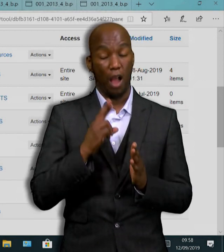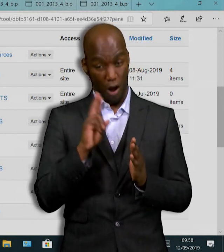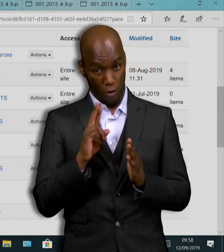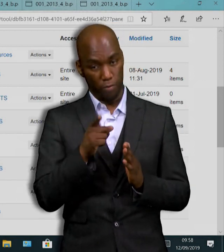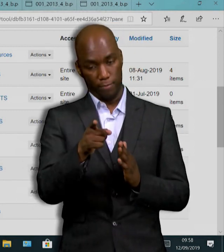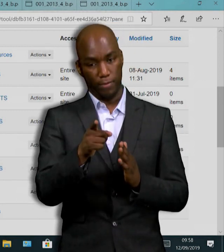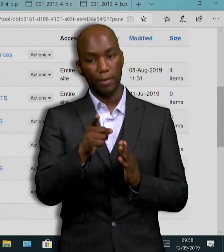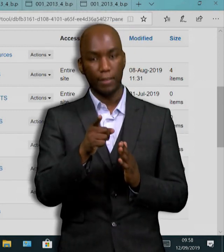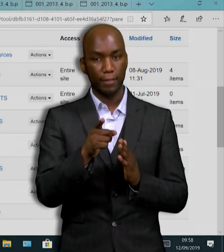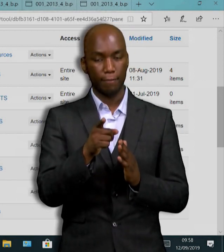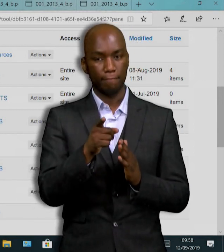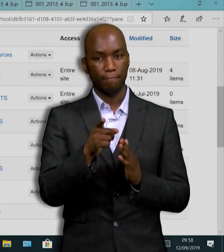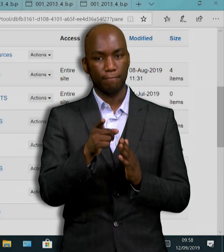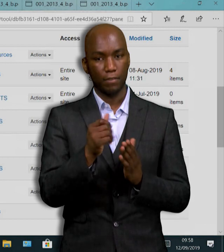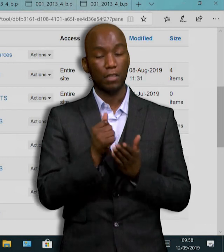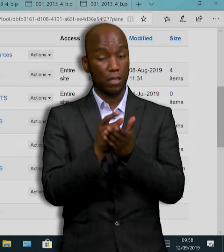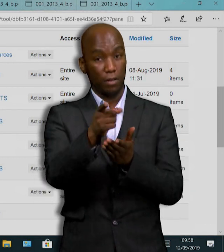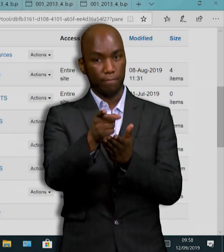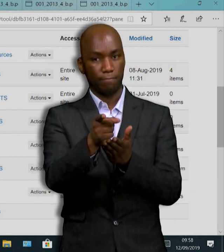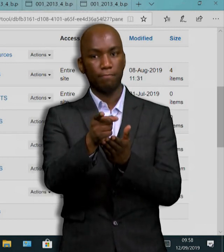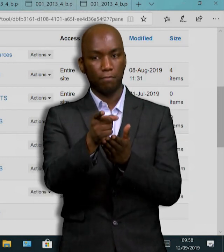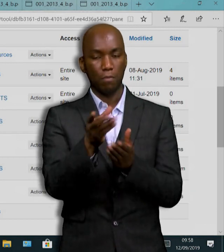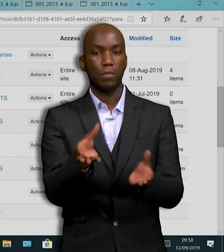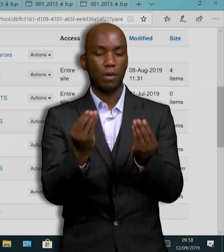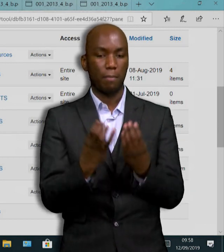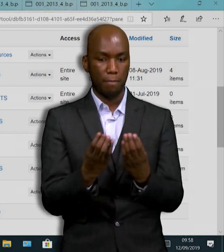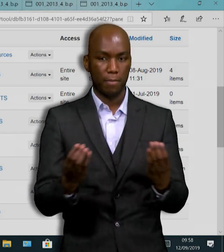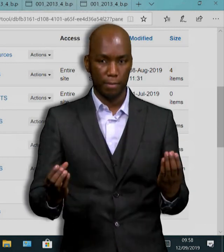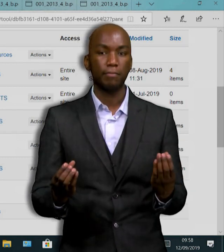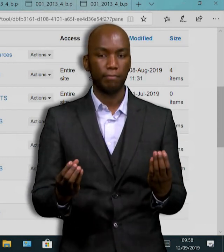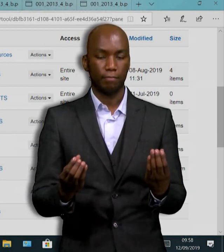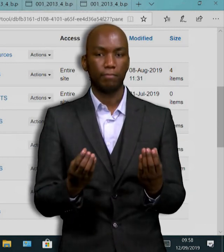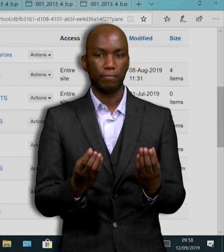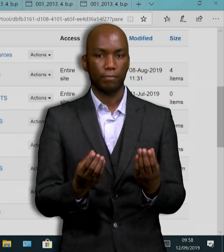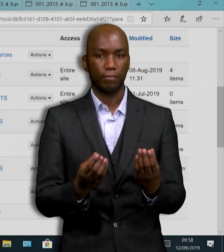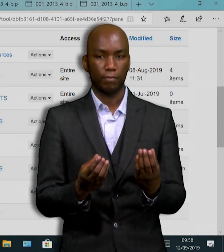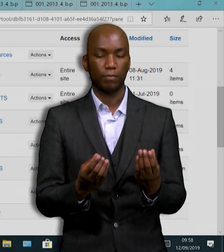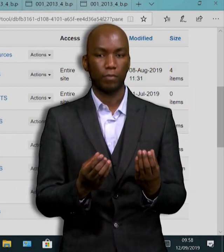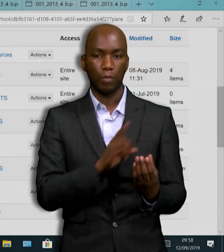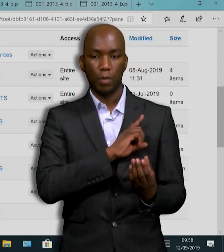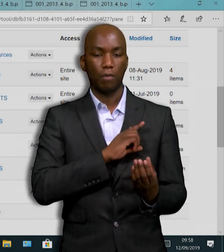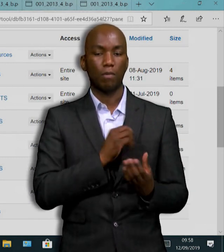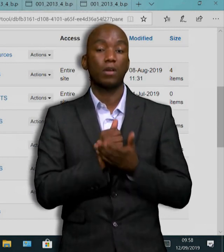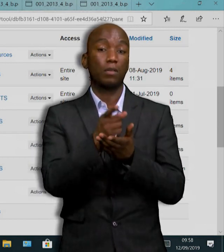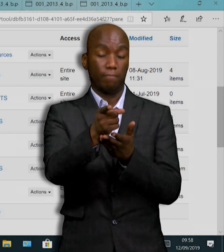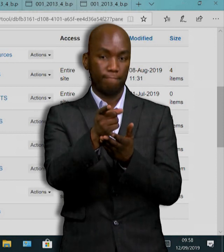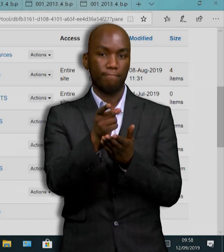I trust that this demonstration helps you to peruse the resources of this module more